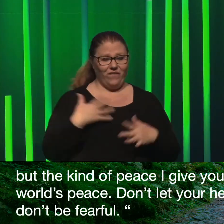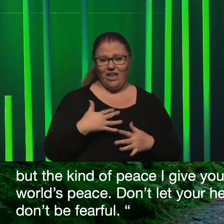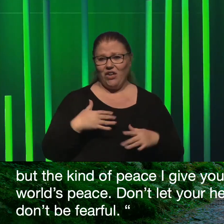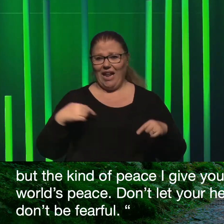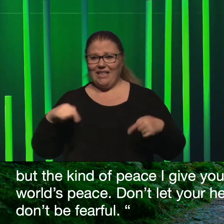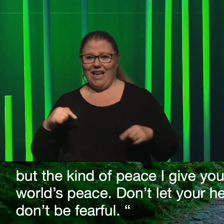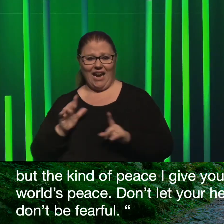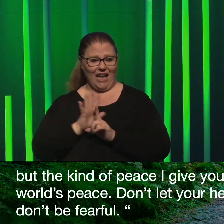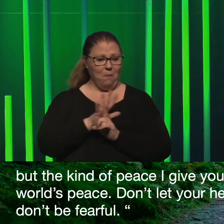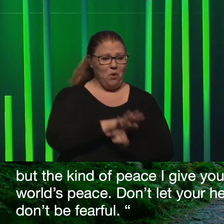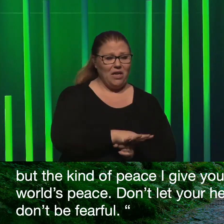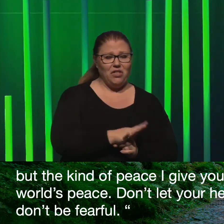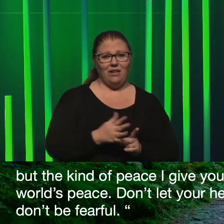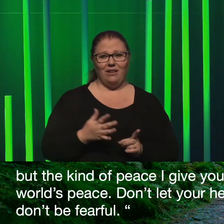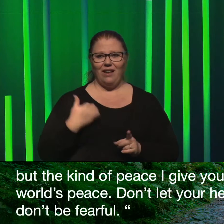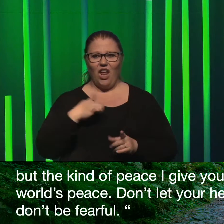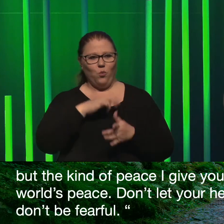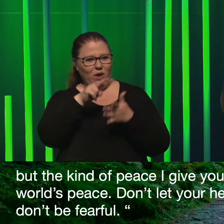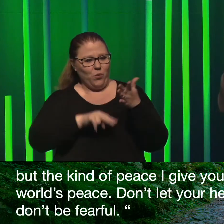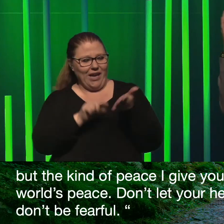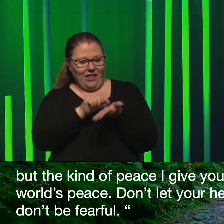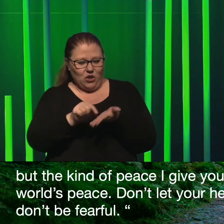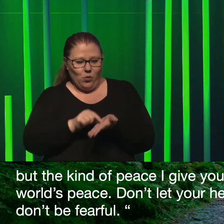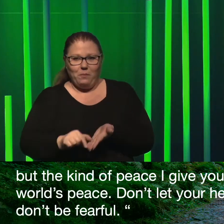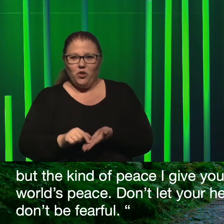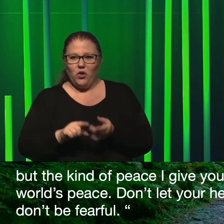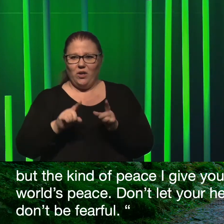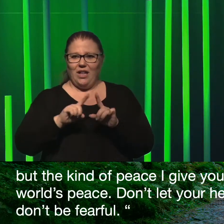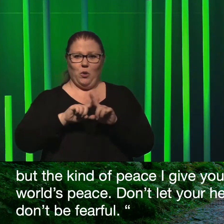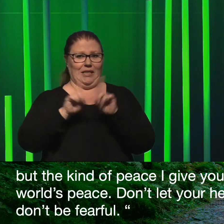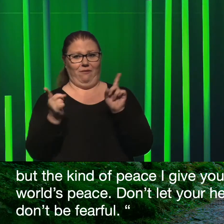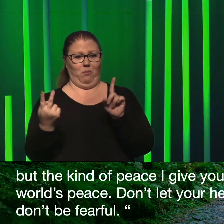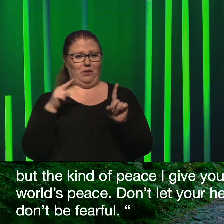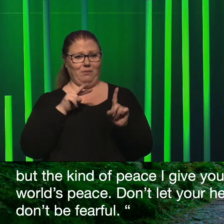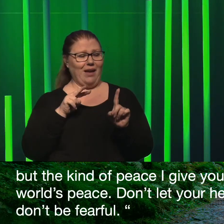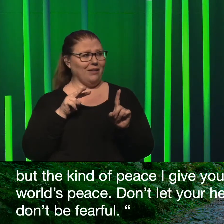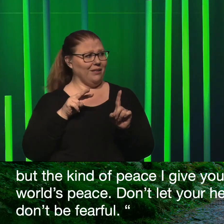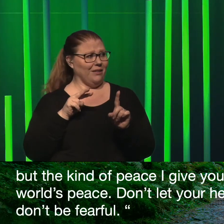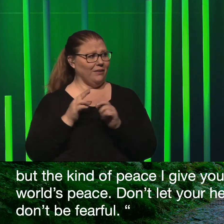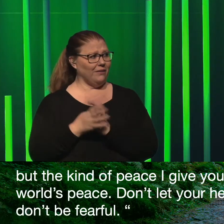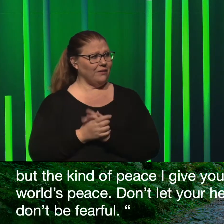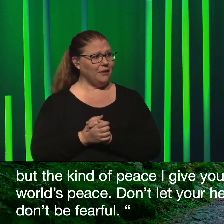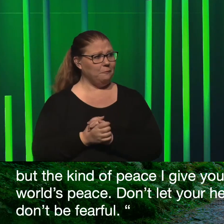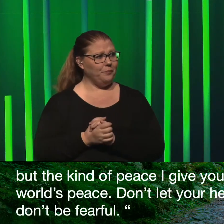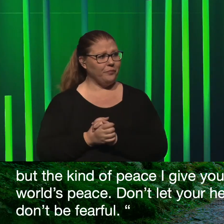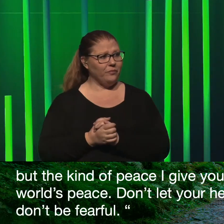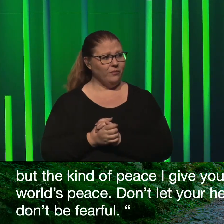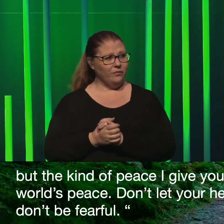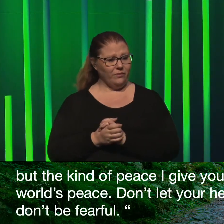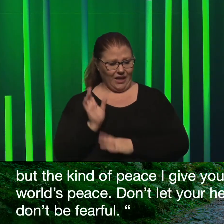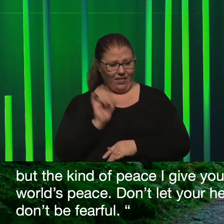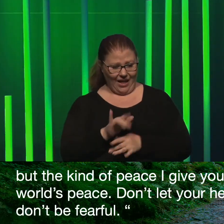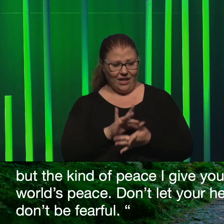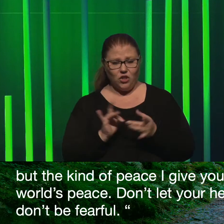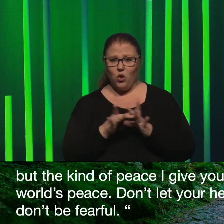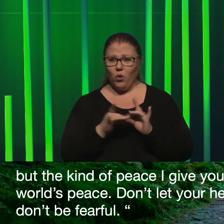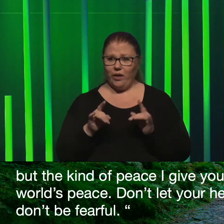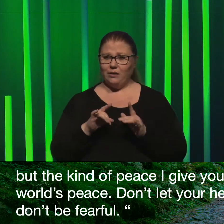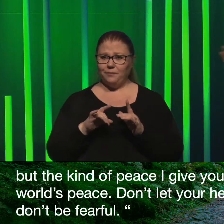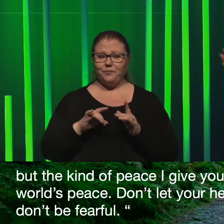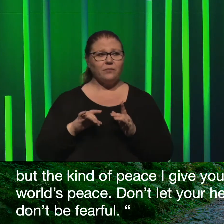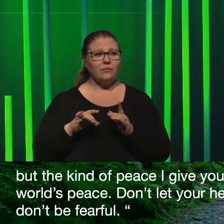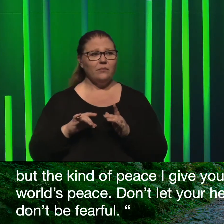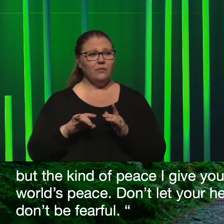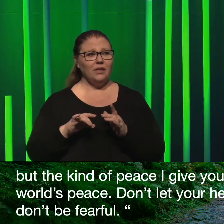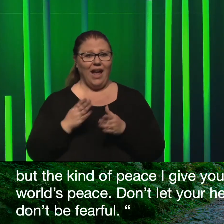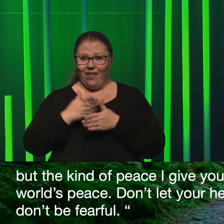oppression. And we read the scripture through a totally different lens. And so in this story, like Jesus starts, and then at the